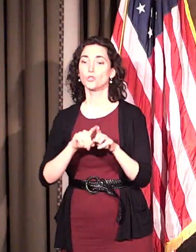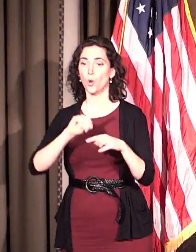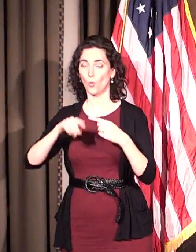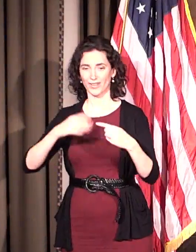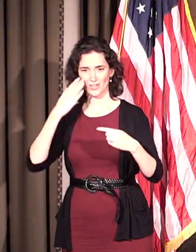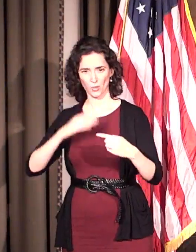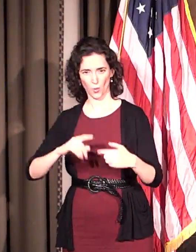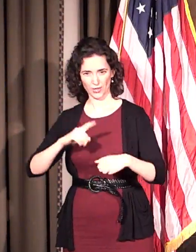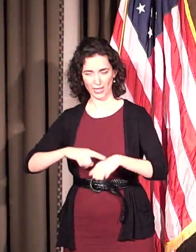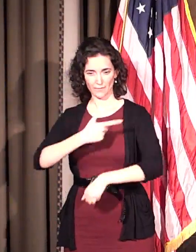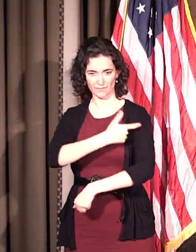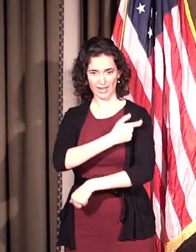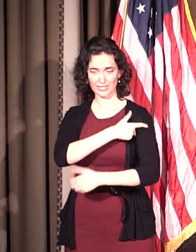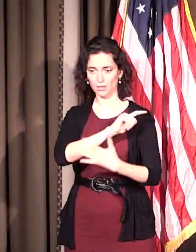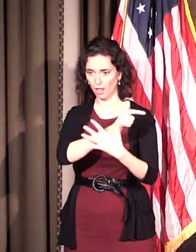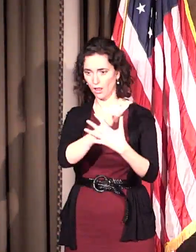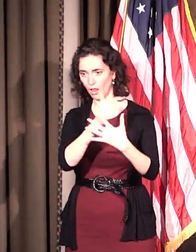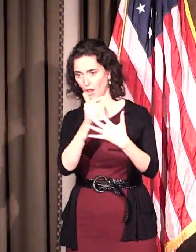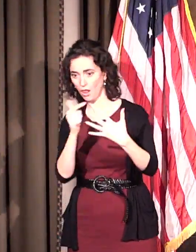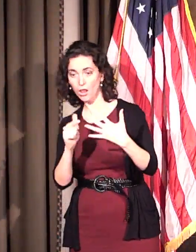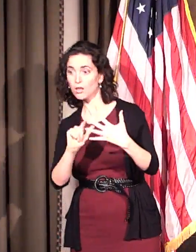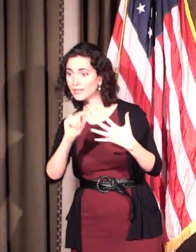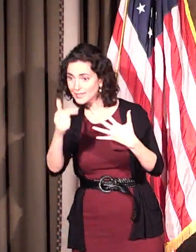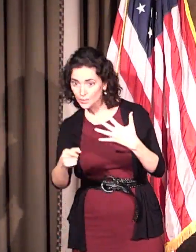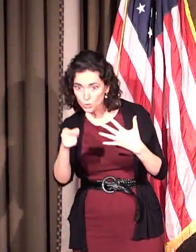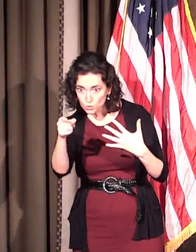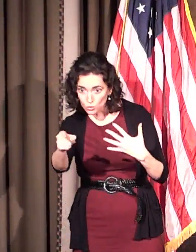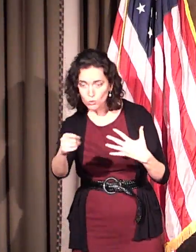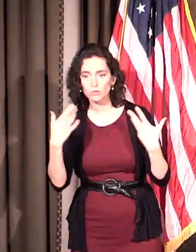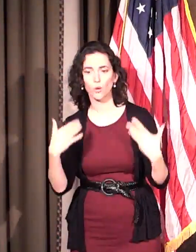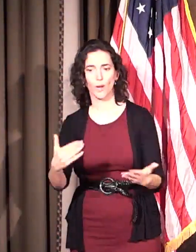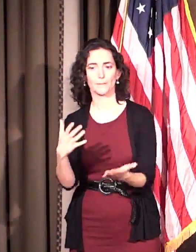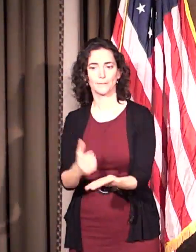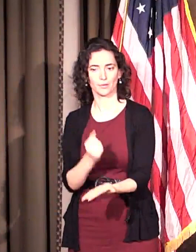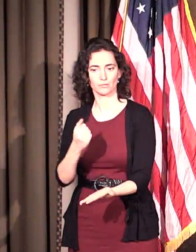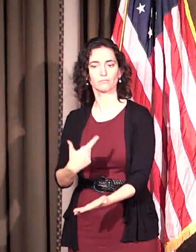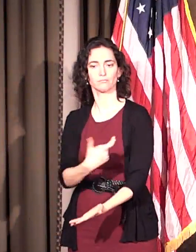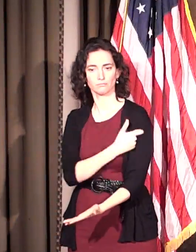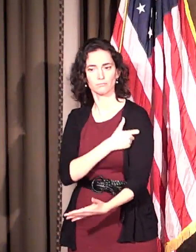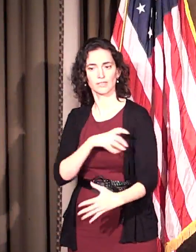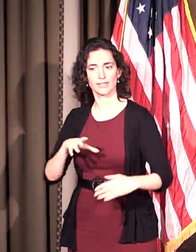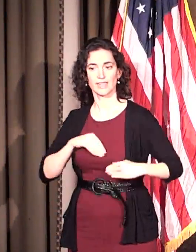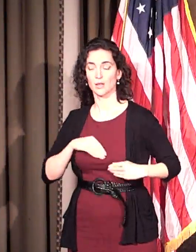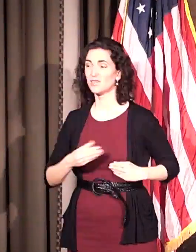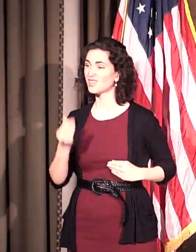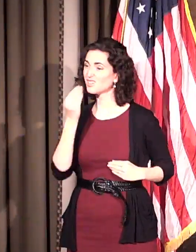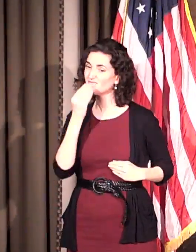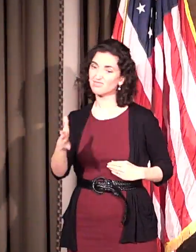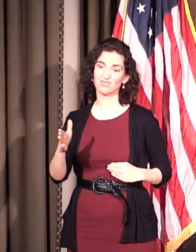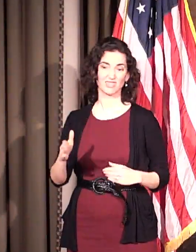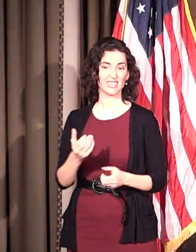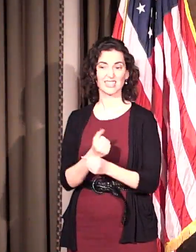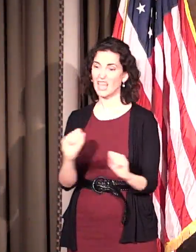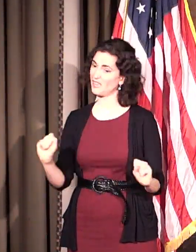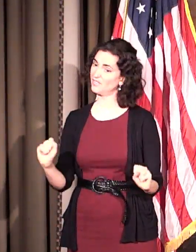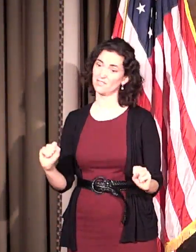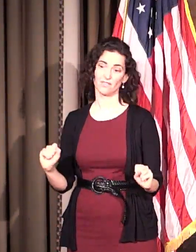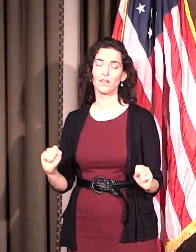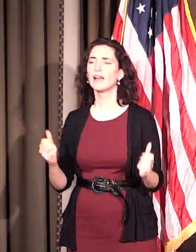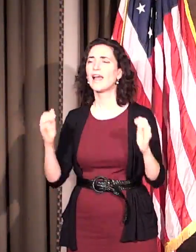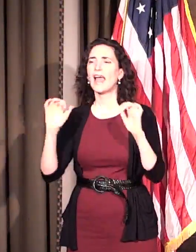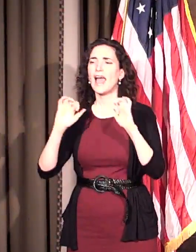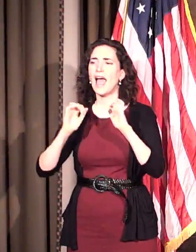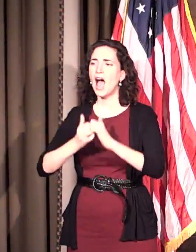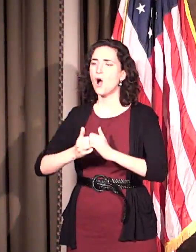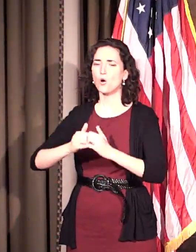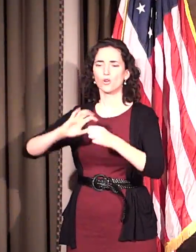the vaccine is available to you, please avail yourself of that opportunity. Get the vaccine. It is safe. It's effective. It is the only way we put